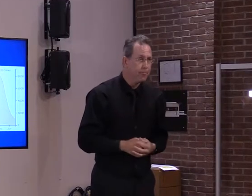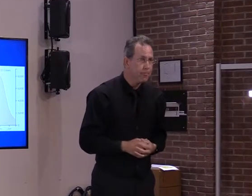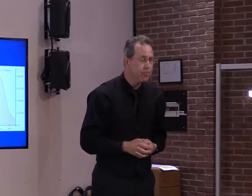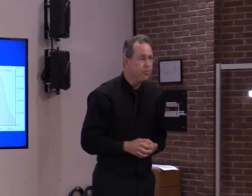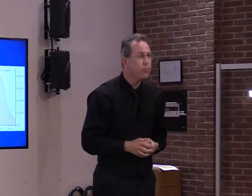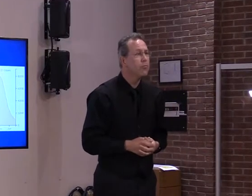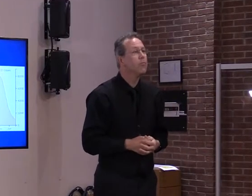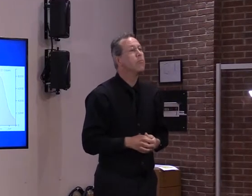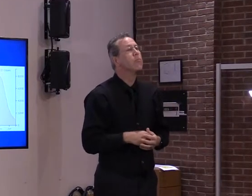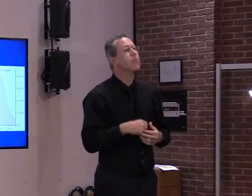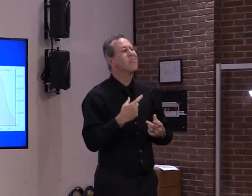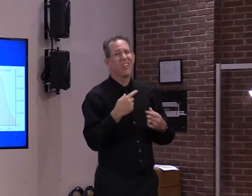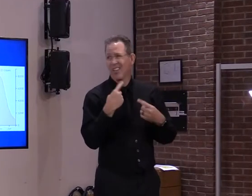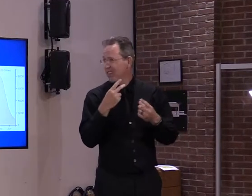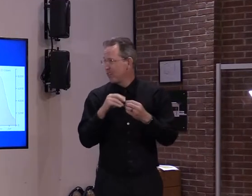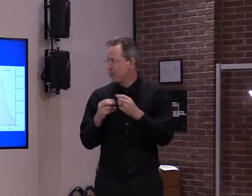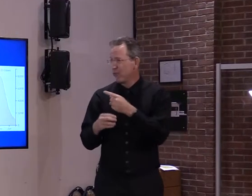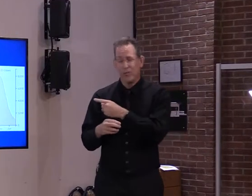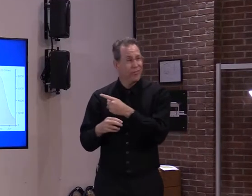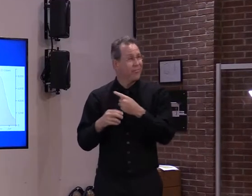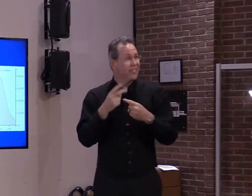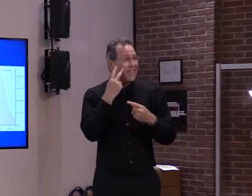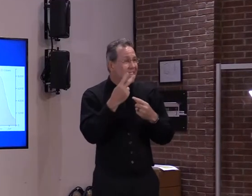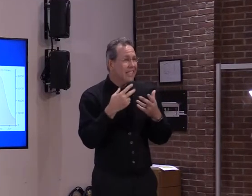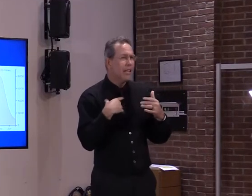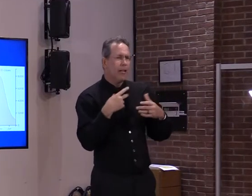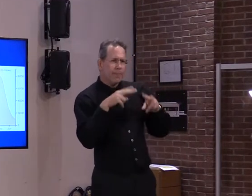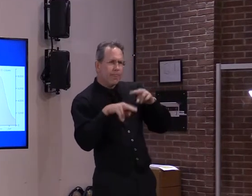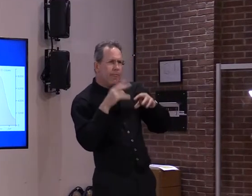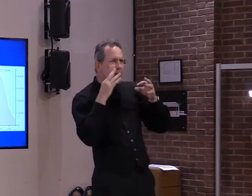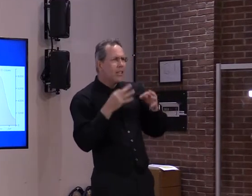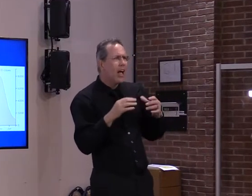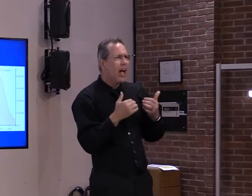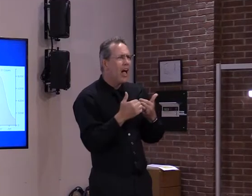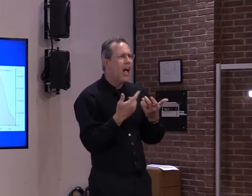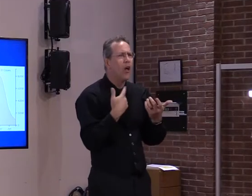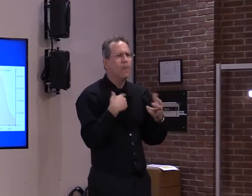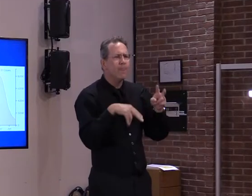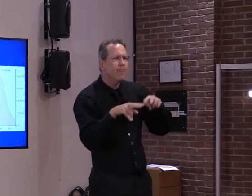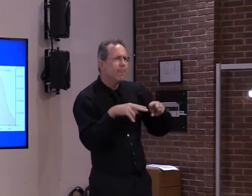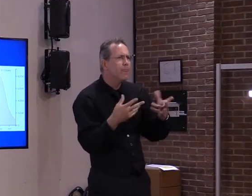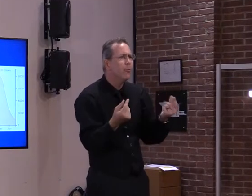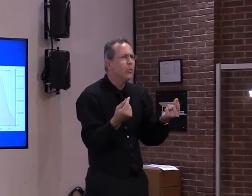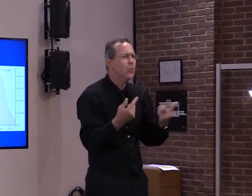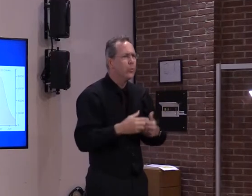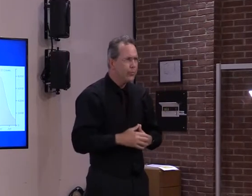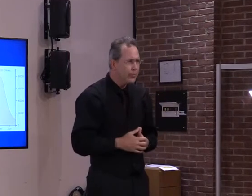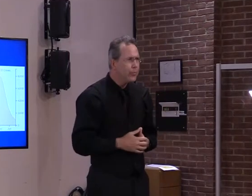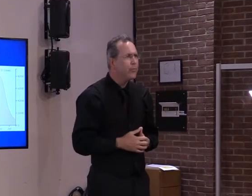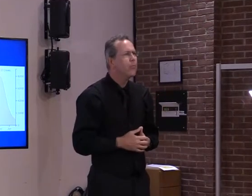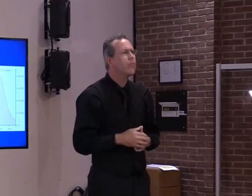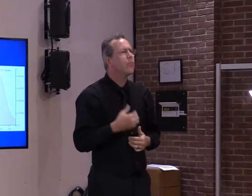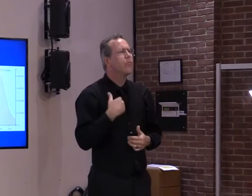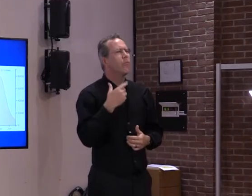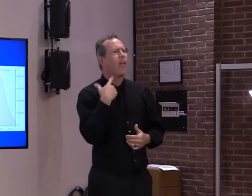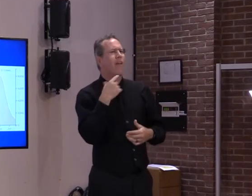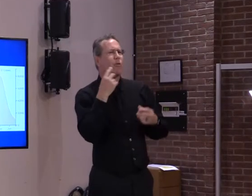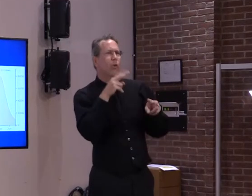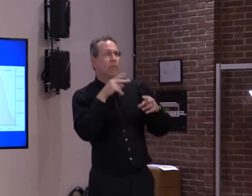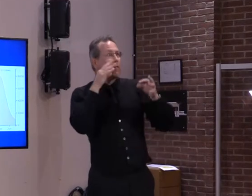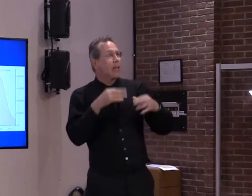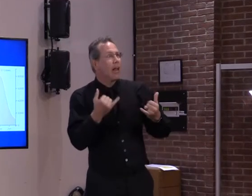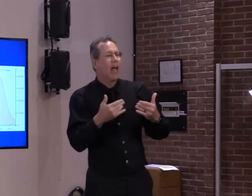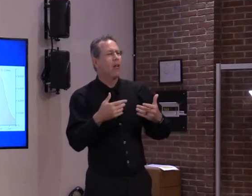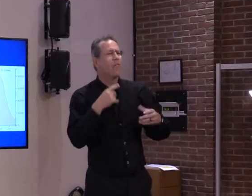to make a decision on the border. But with conditions continuing to improve, this is something we'll watch closely in the weeks